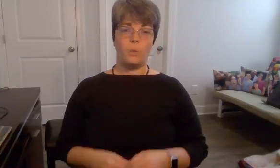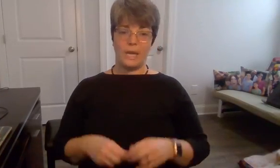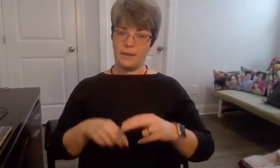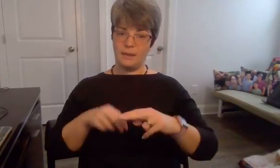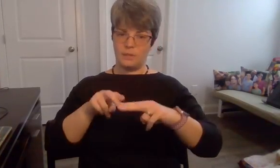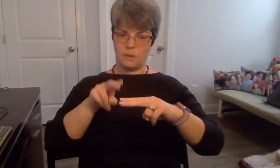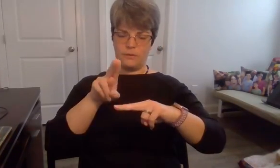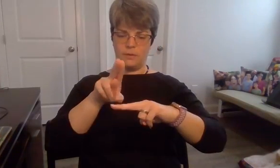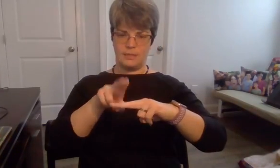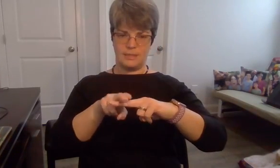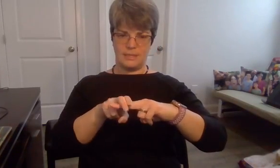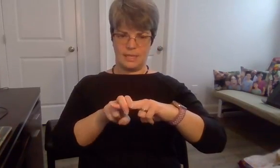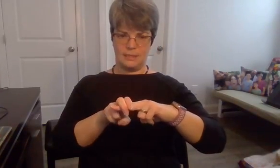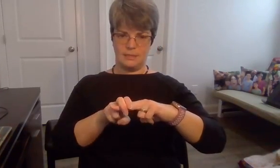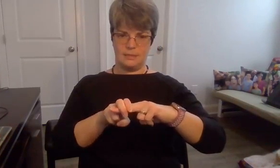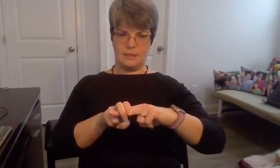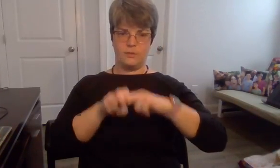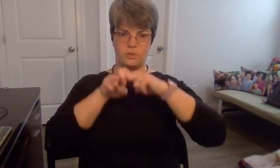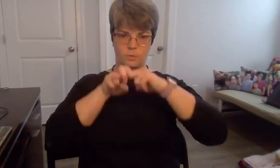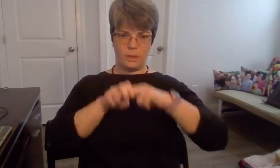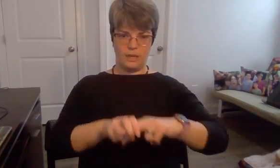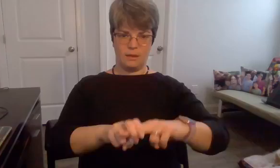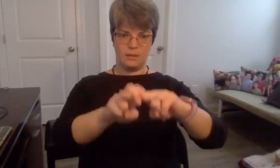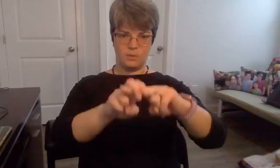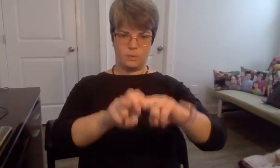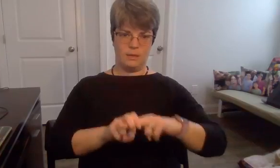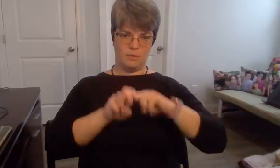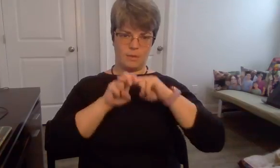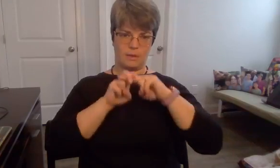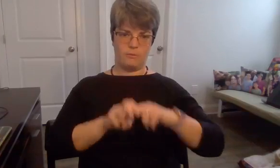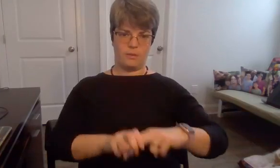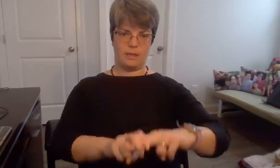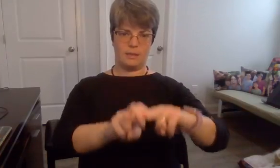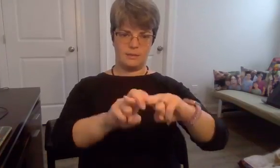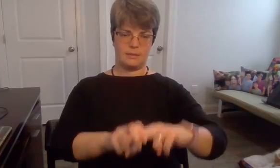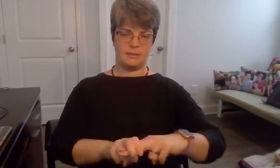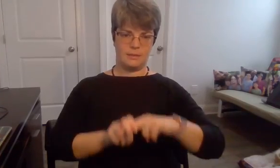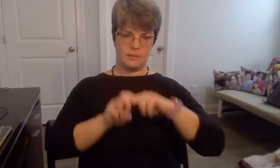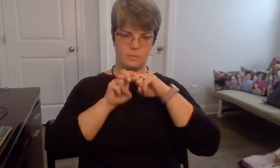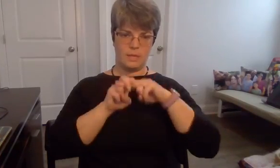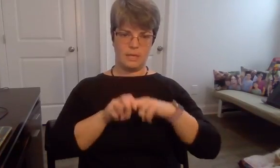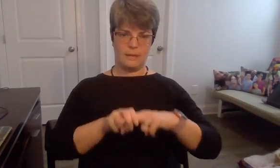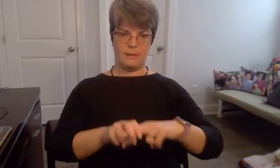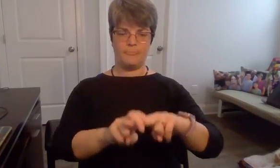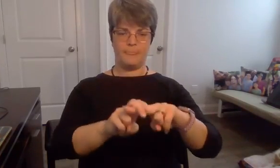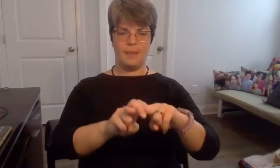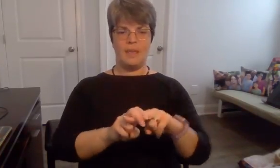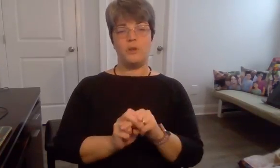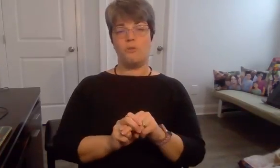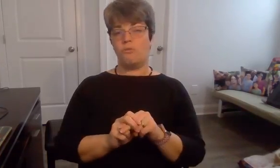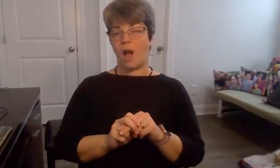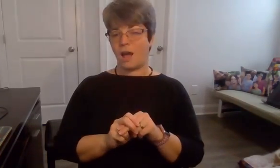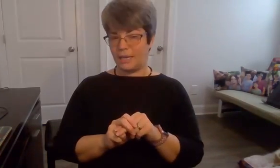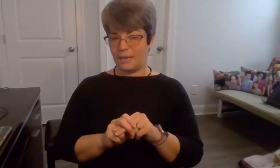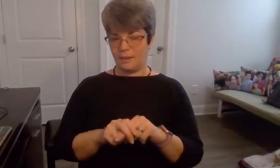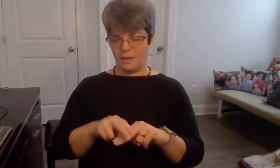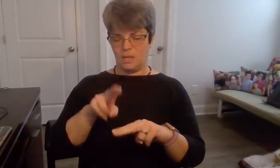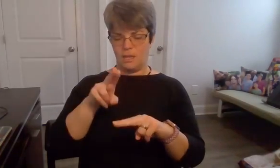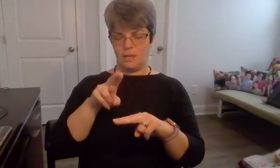Swing, so this is sit. If you're swinging on a swing, you go back and forth like this. Swing. If you're rocking, like